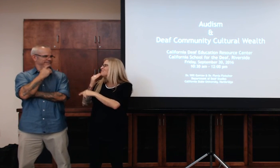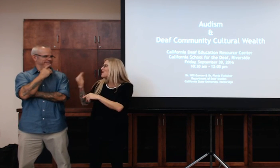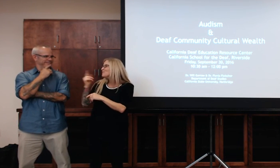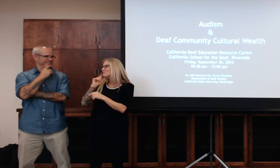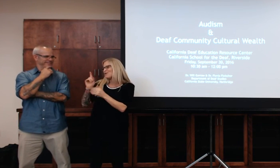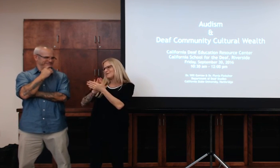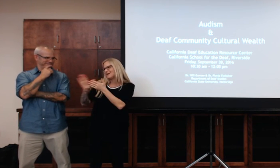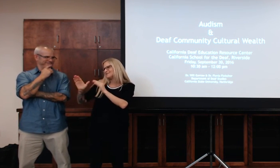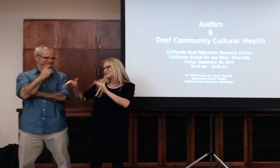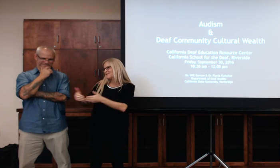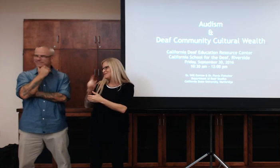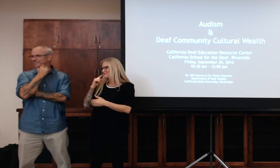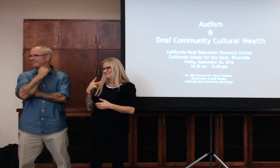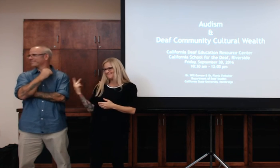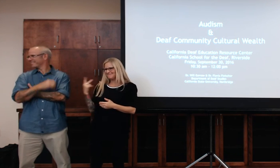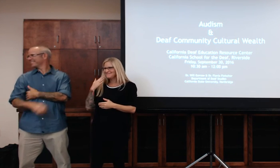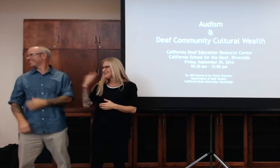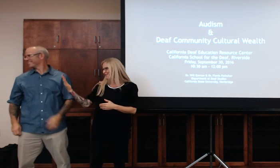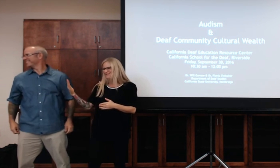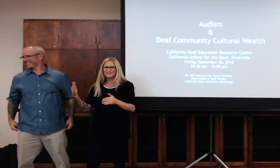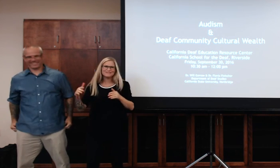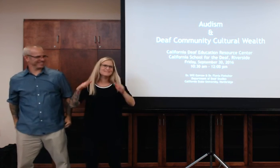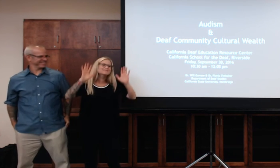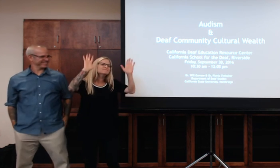Natasha, thank you for such a warm welcome for us. I appreciate that.